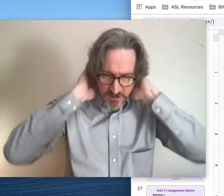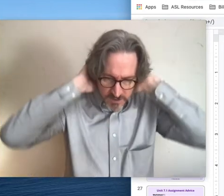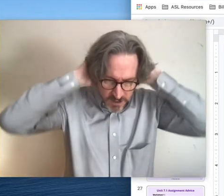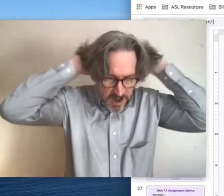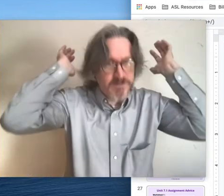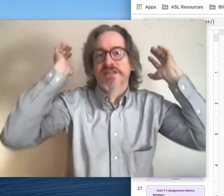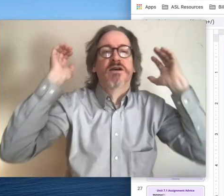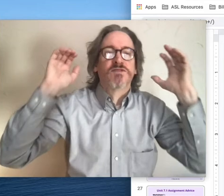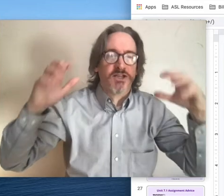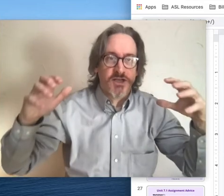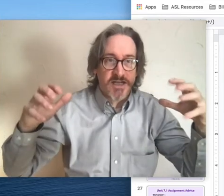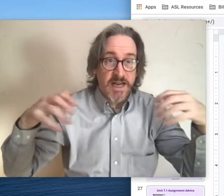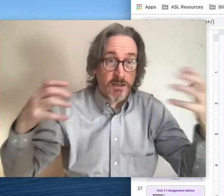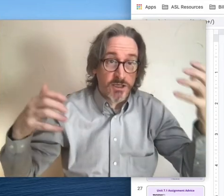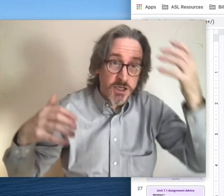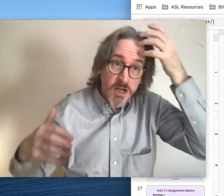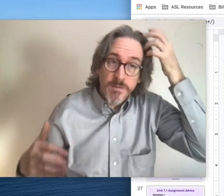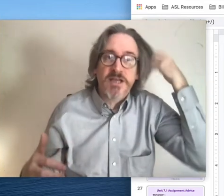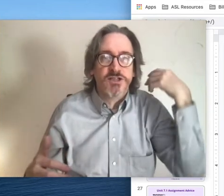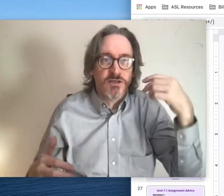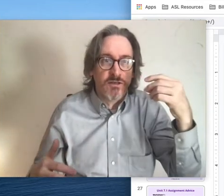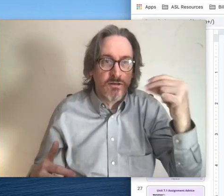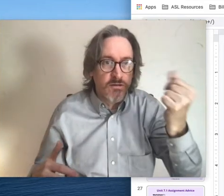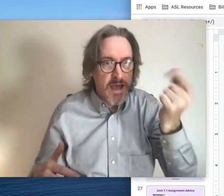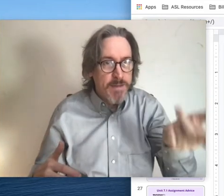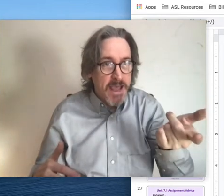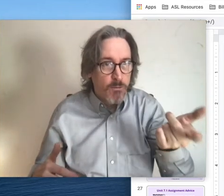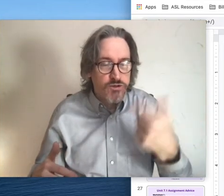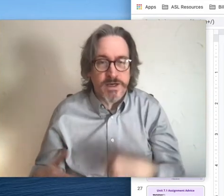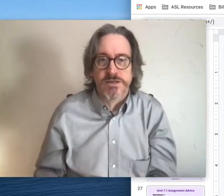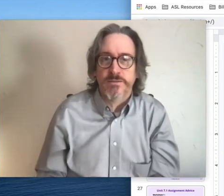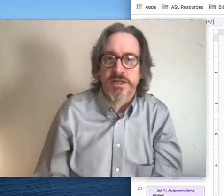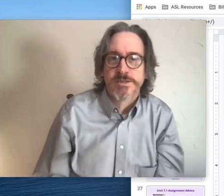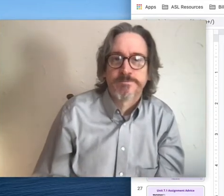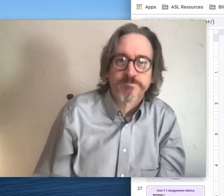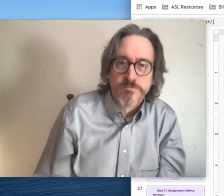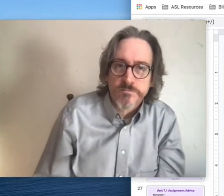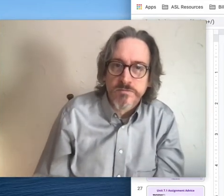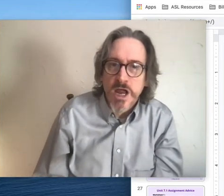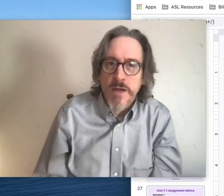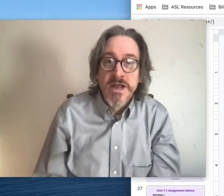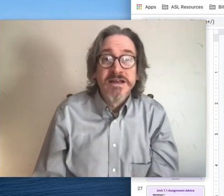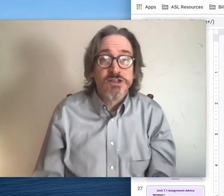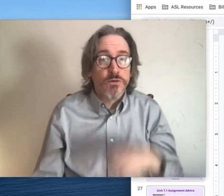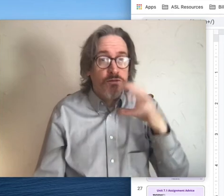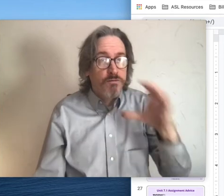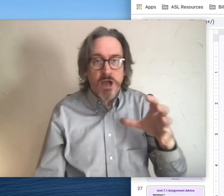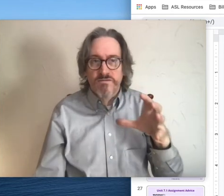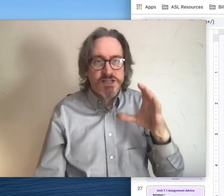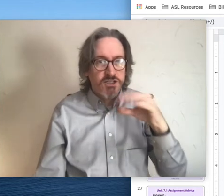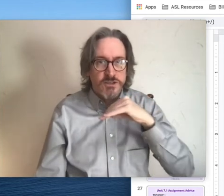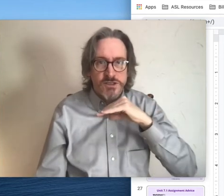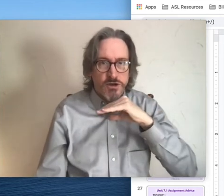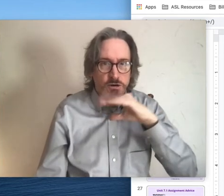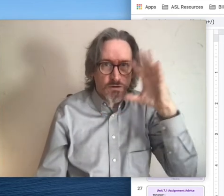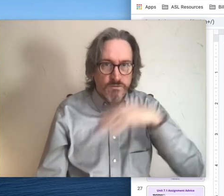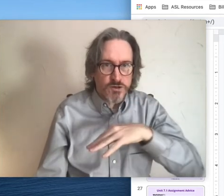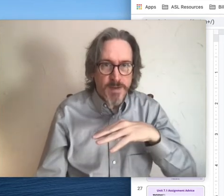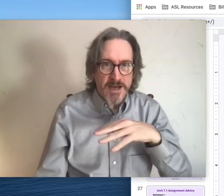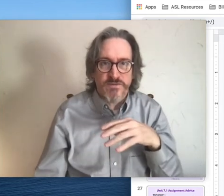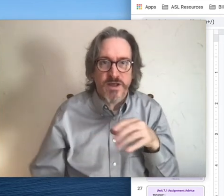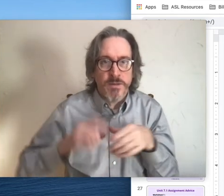about having these conversations in English, because that may help trigger some of these. So conversation